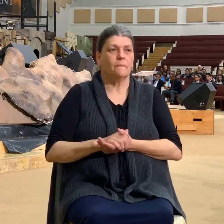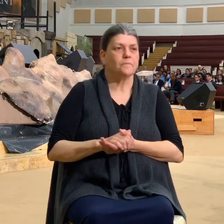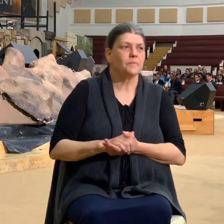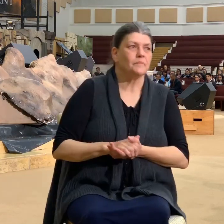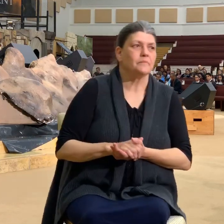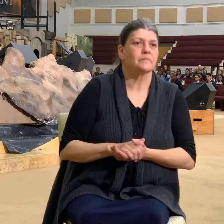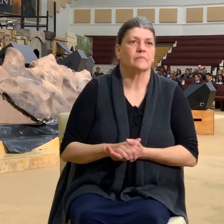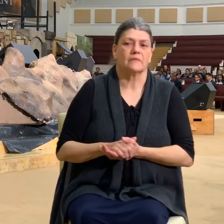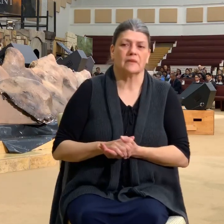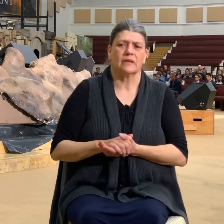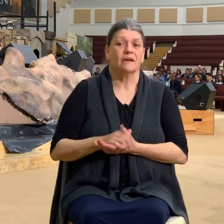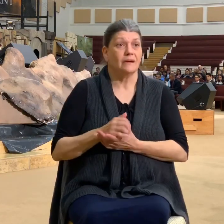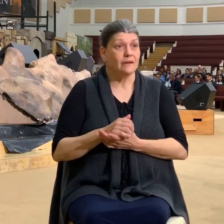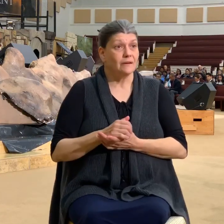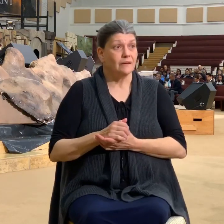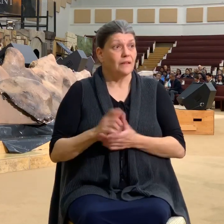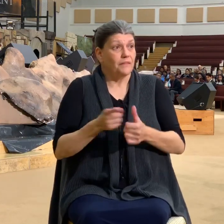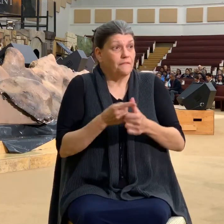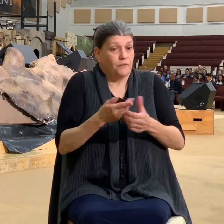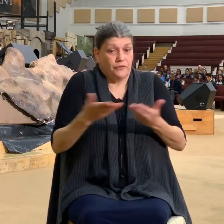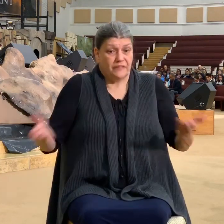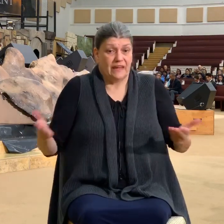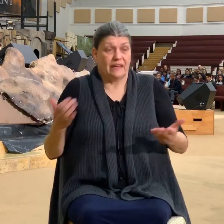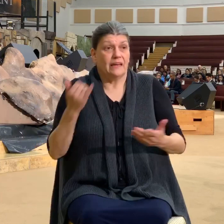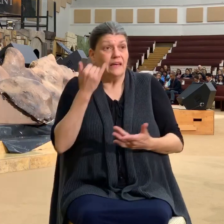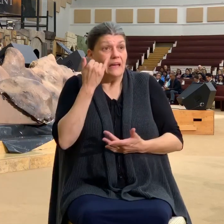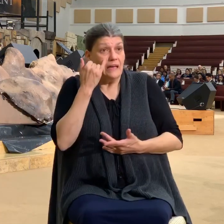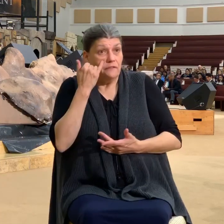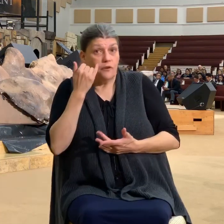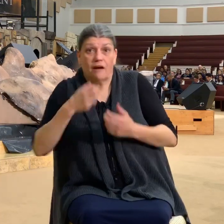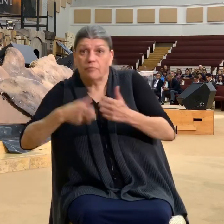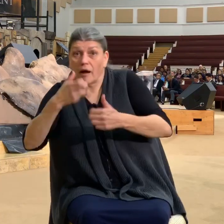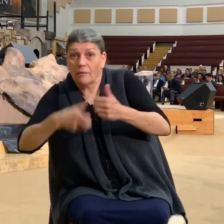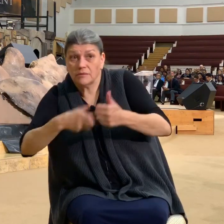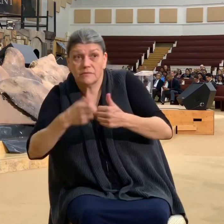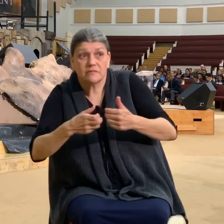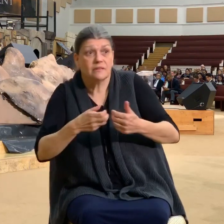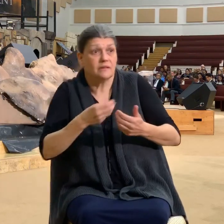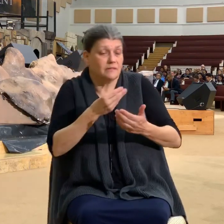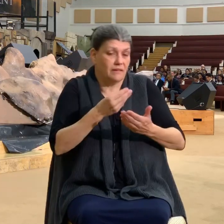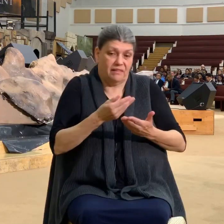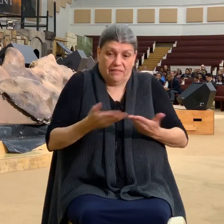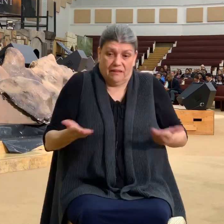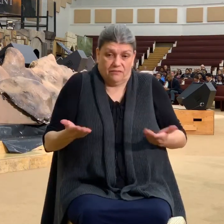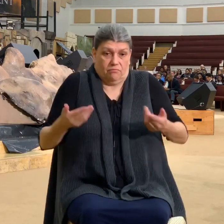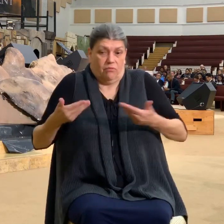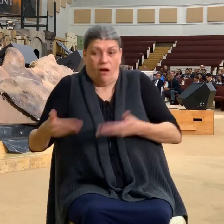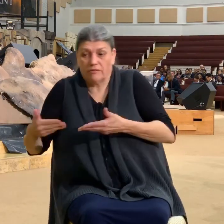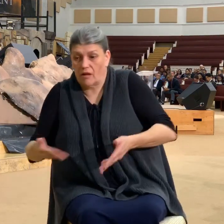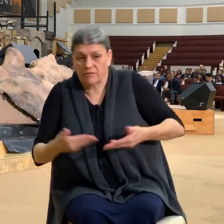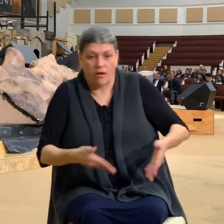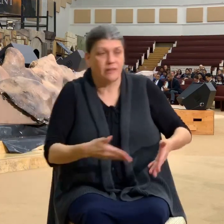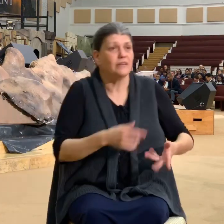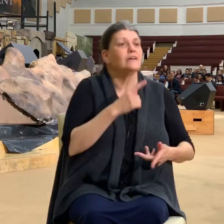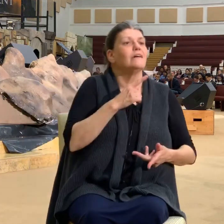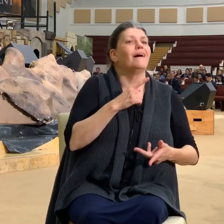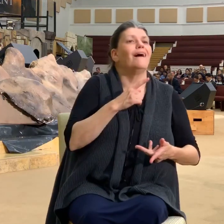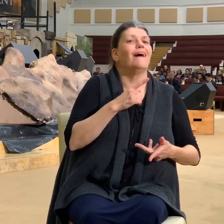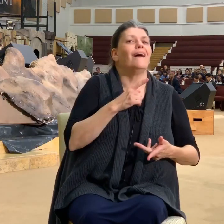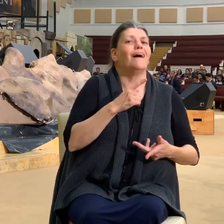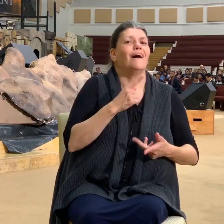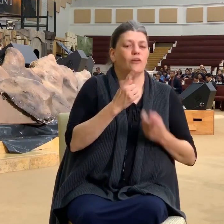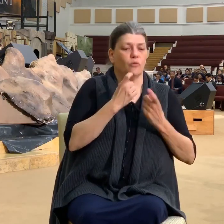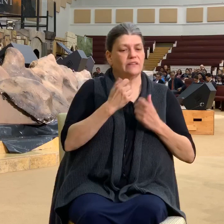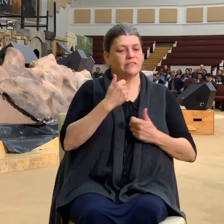whatever the case is, one of the first things you need to do is check yourself. Are you tithing faithfully? Always inspect